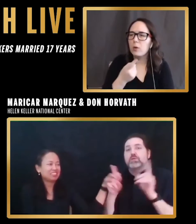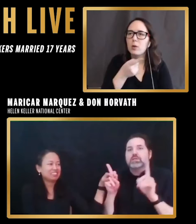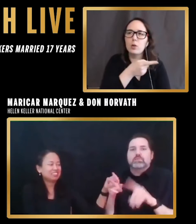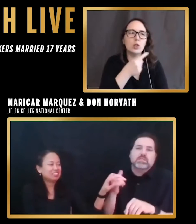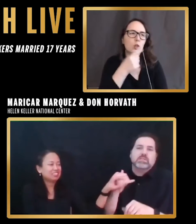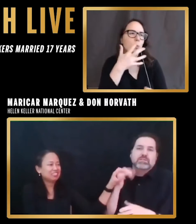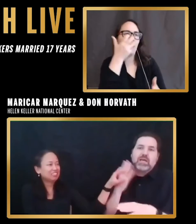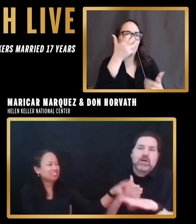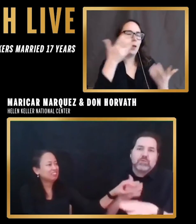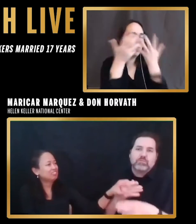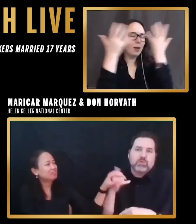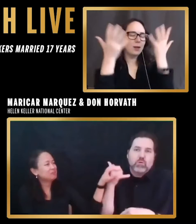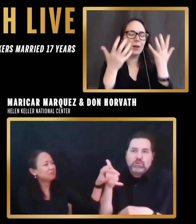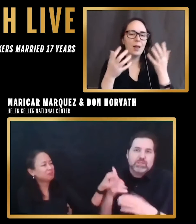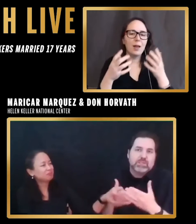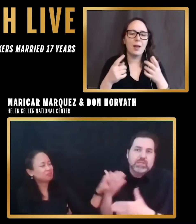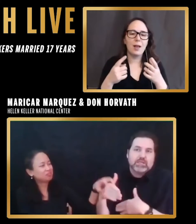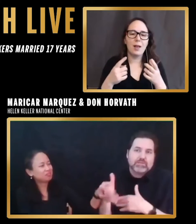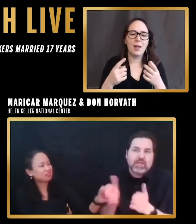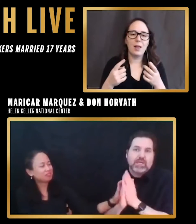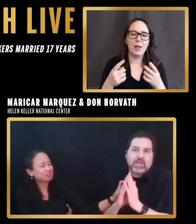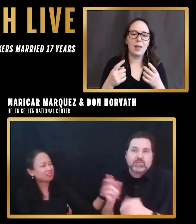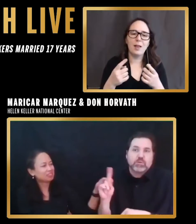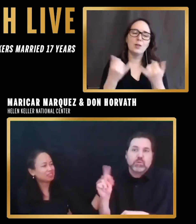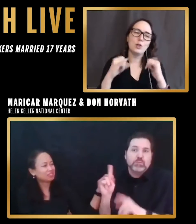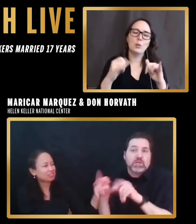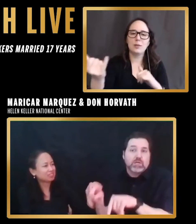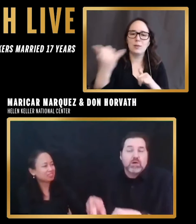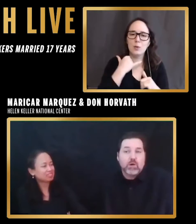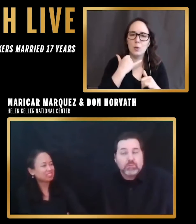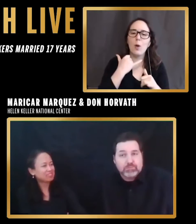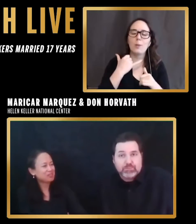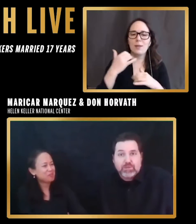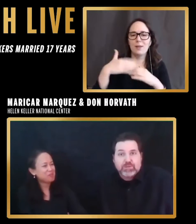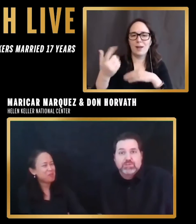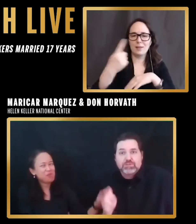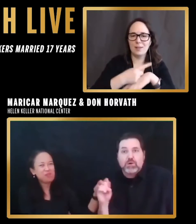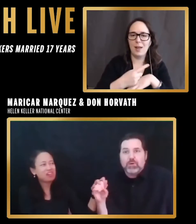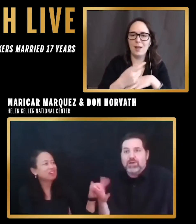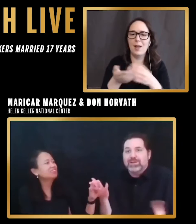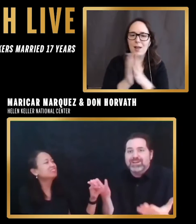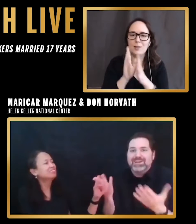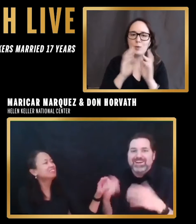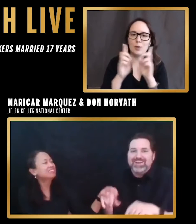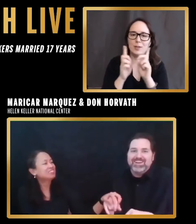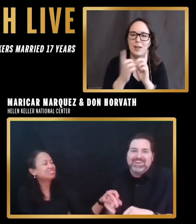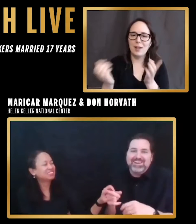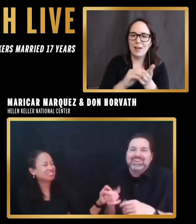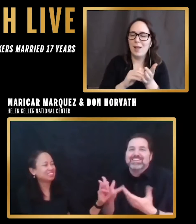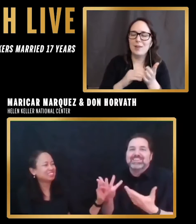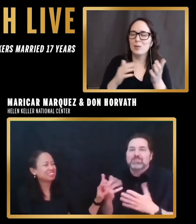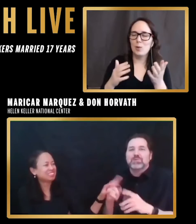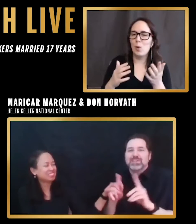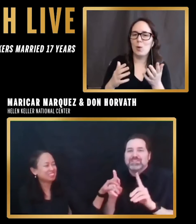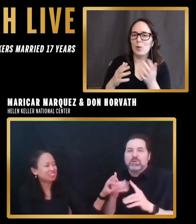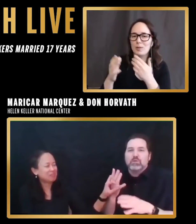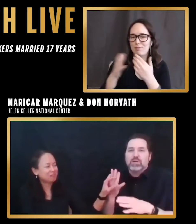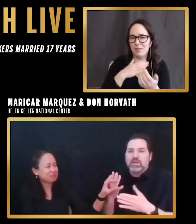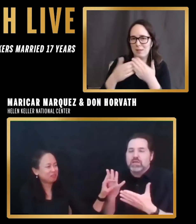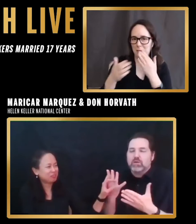but didn't stop her from calling me the next day, asking me where we're gonna go. So,